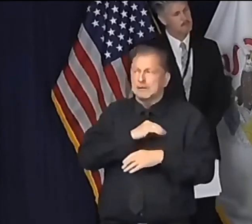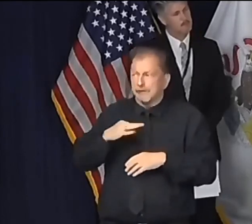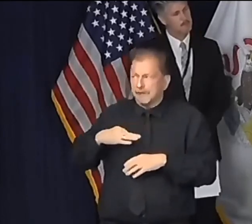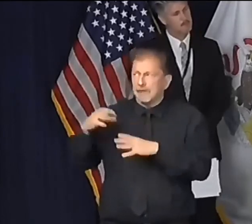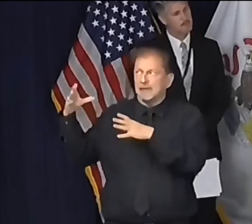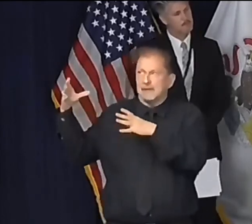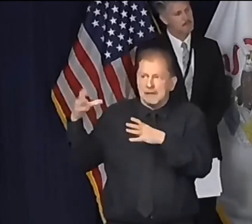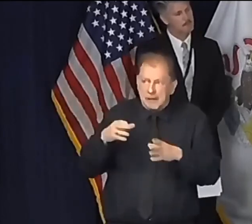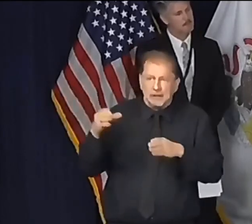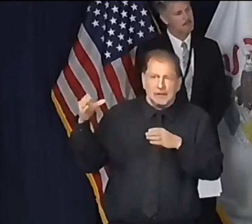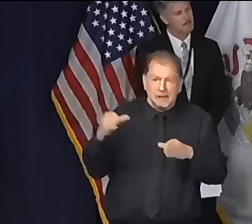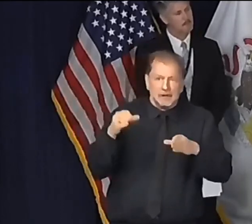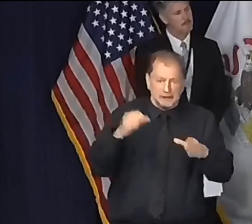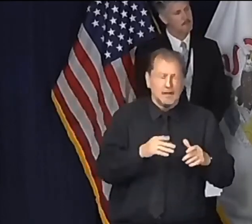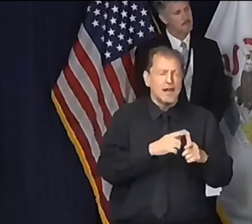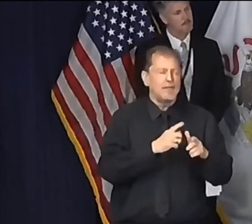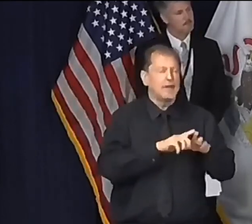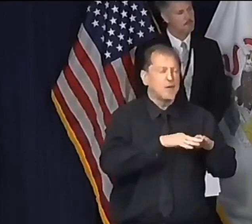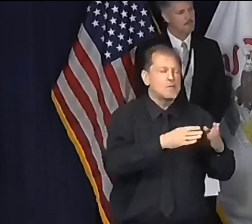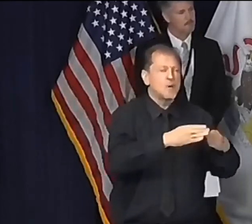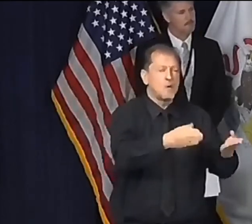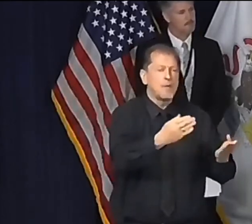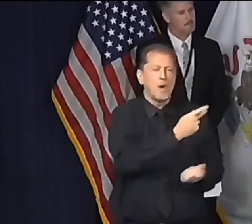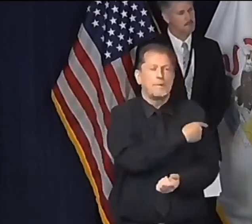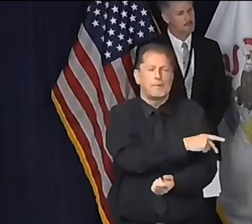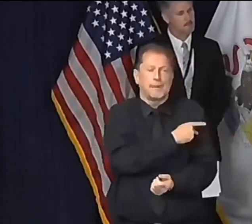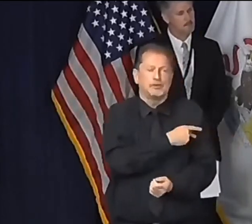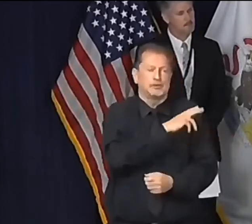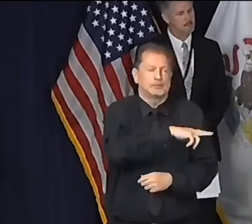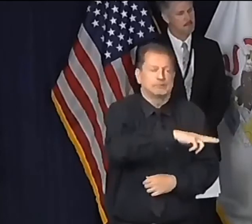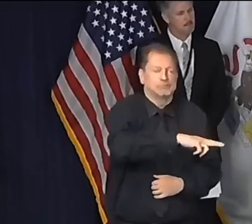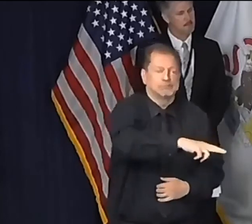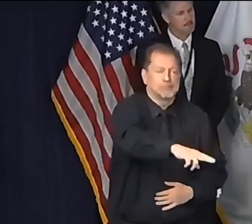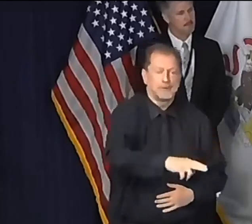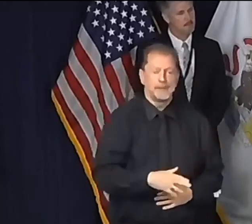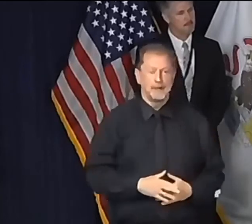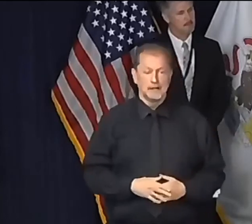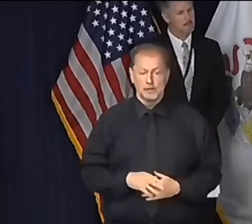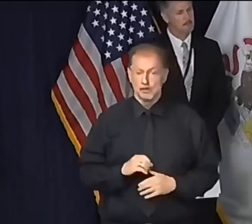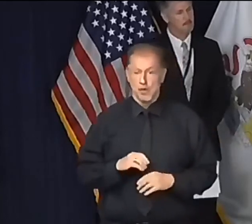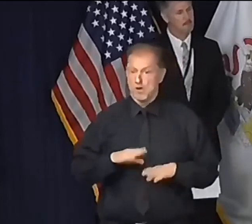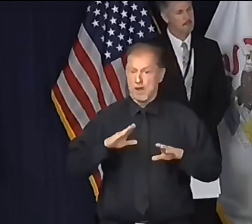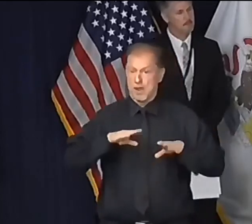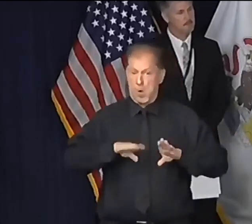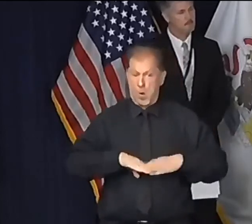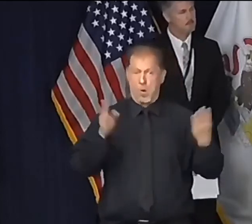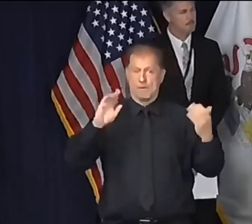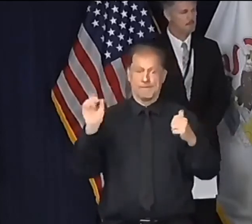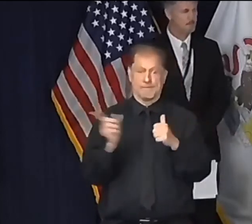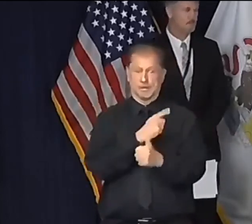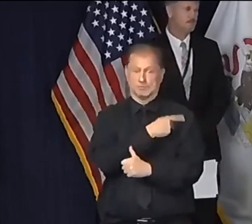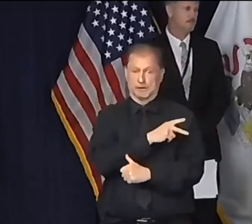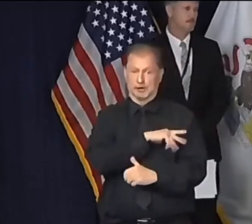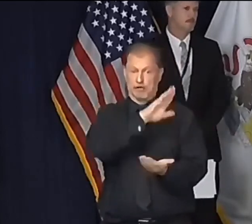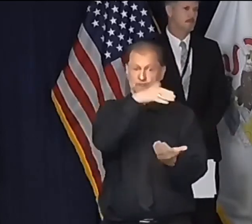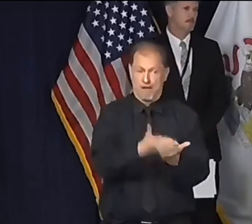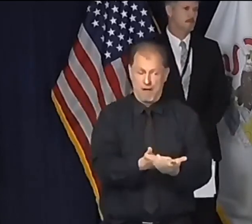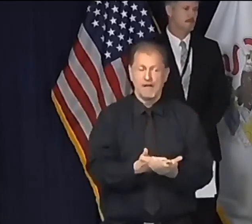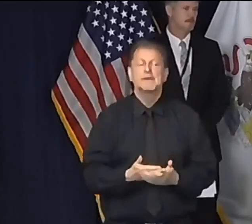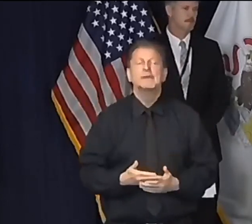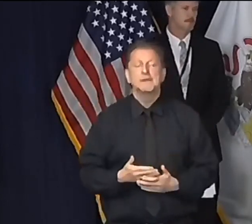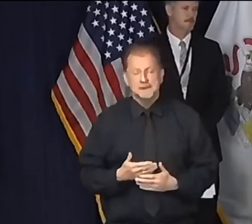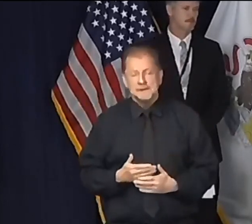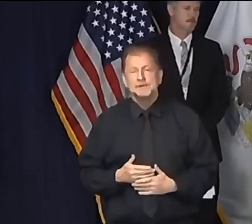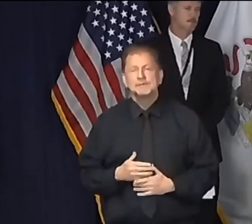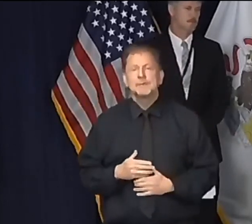beds that you might be able to occupy. But as far as what the first date upon which someone might be there would be, I will tell you this.